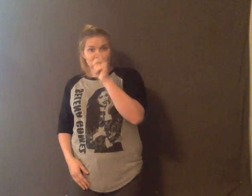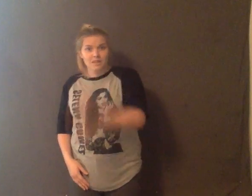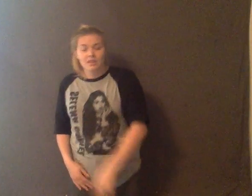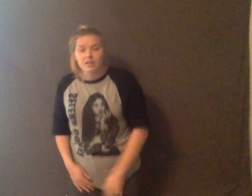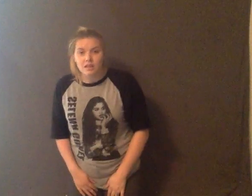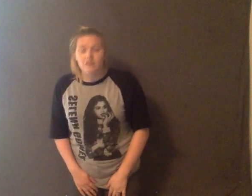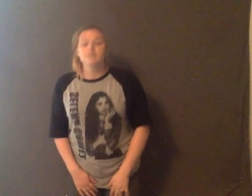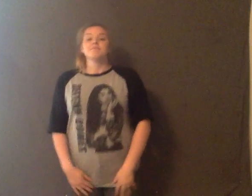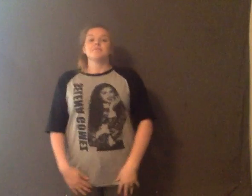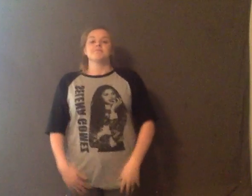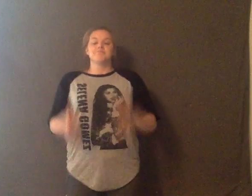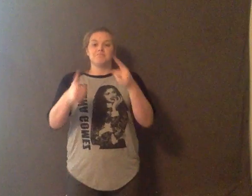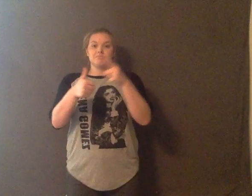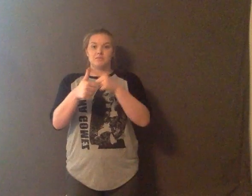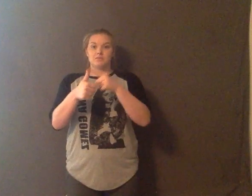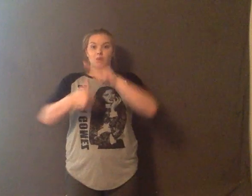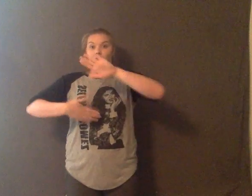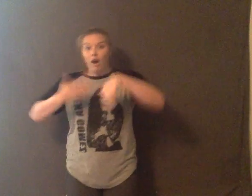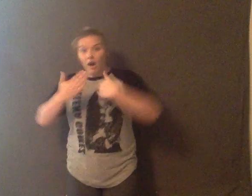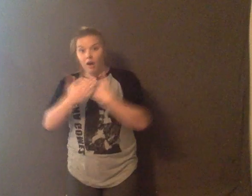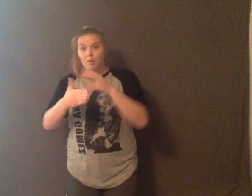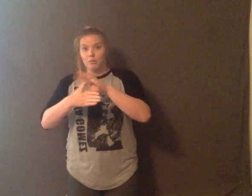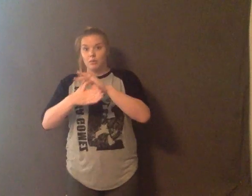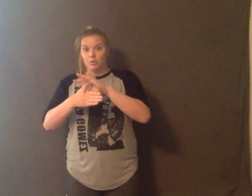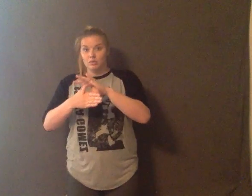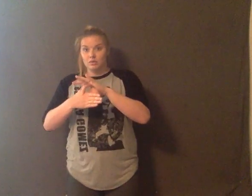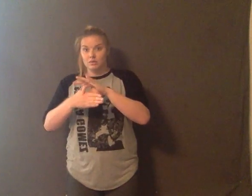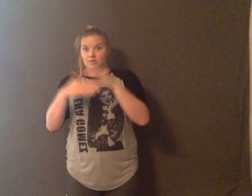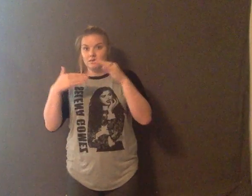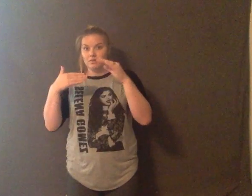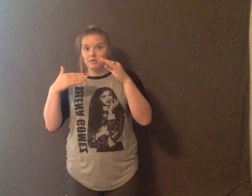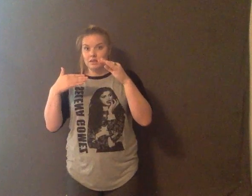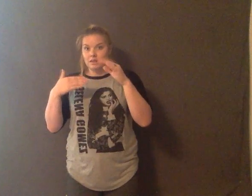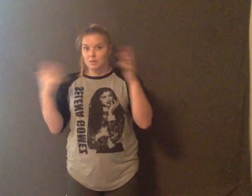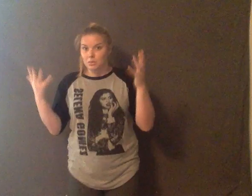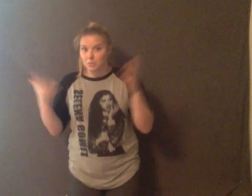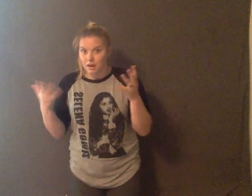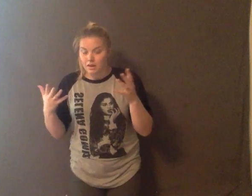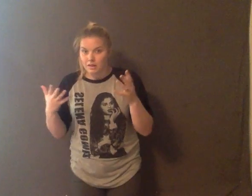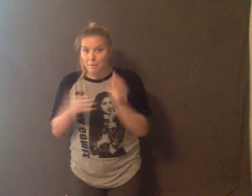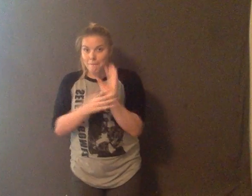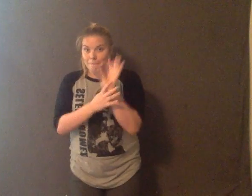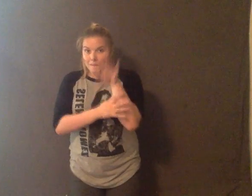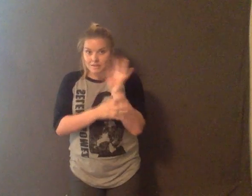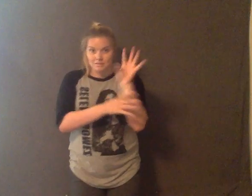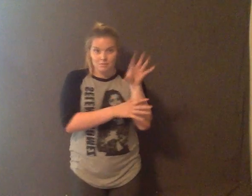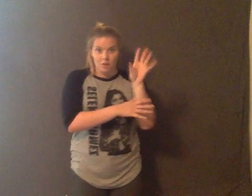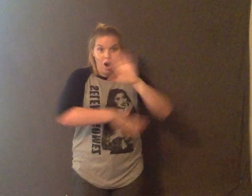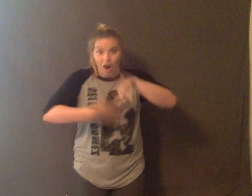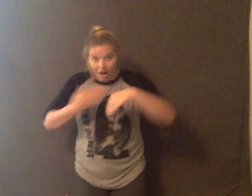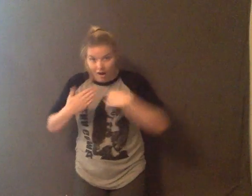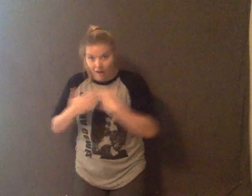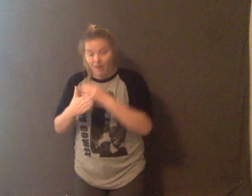all protein is made by plants. I'll state that again for the record. All protein is initially made